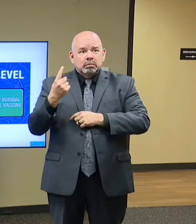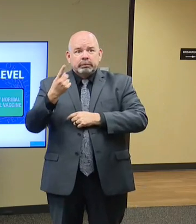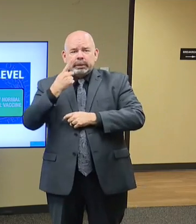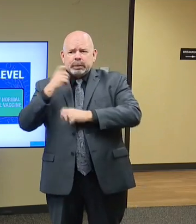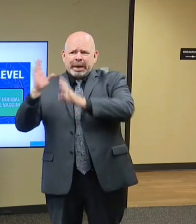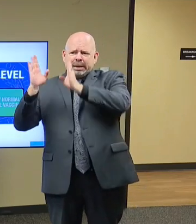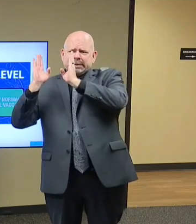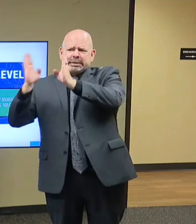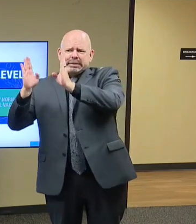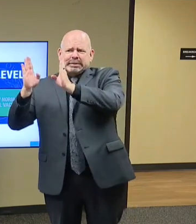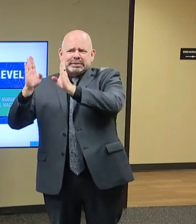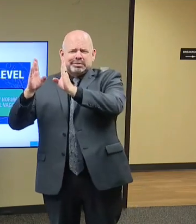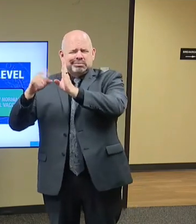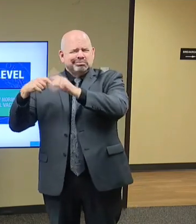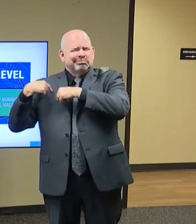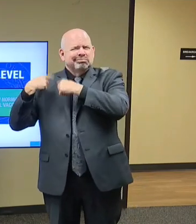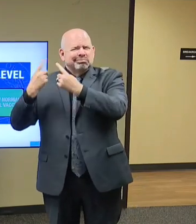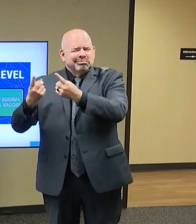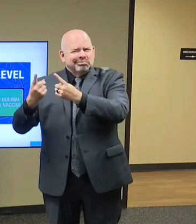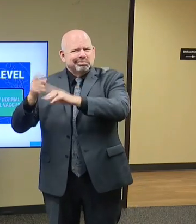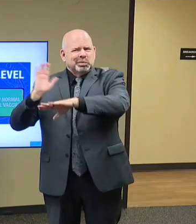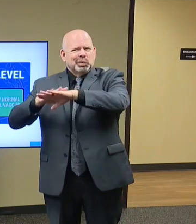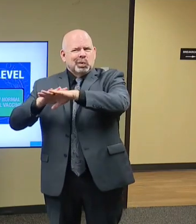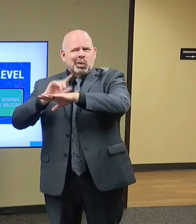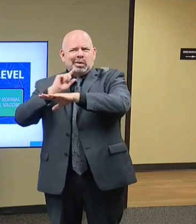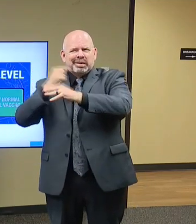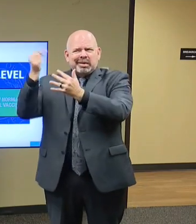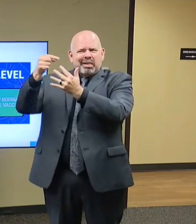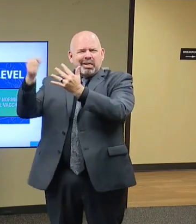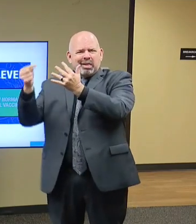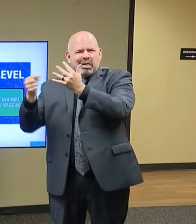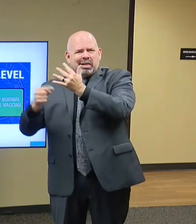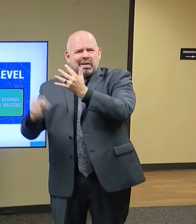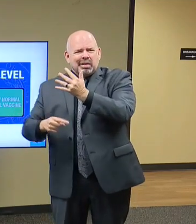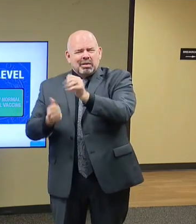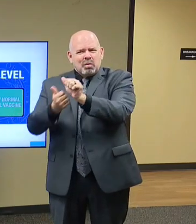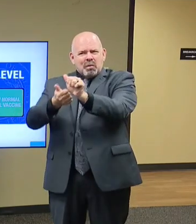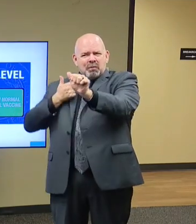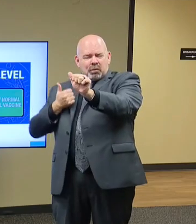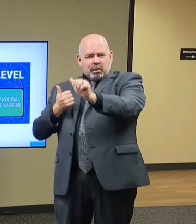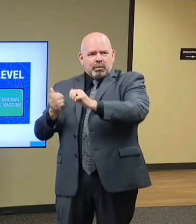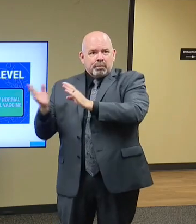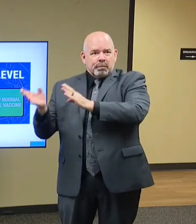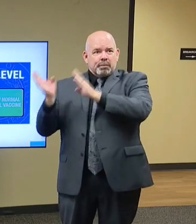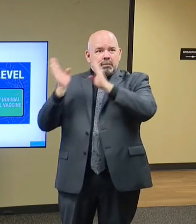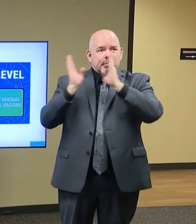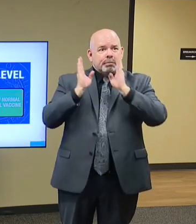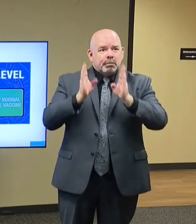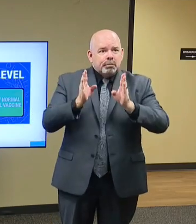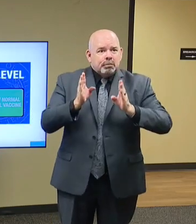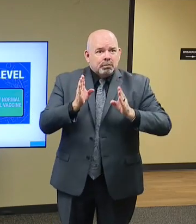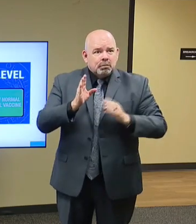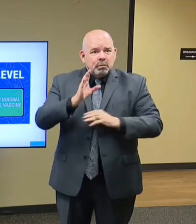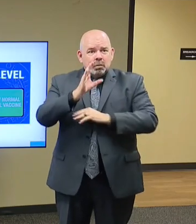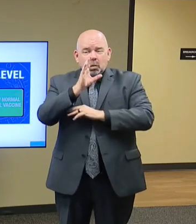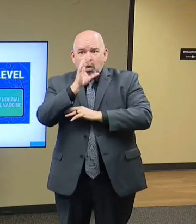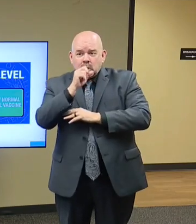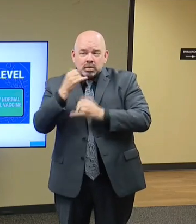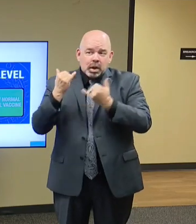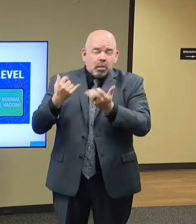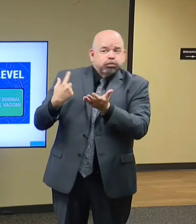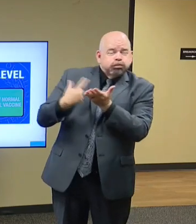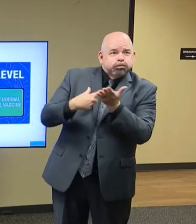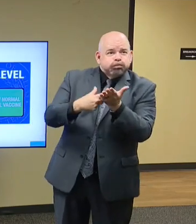start off by making it very clear that the things that we're about to talk about, the doctors